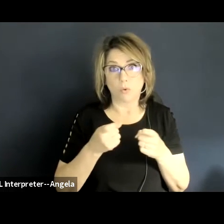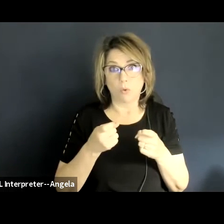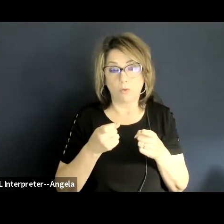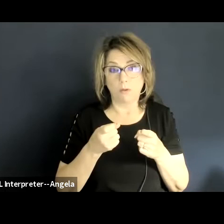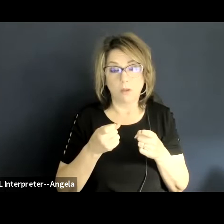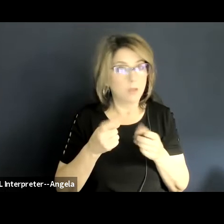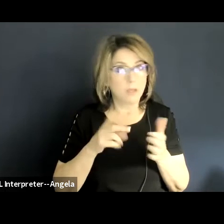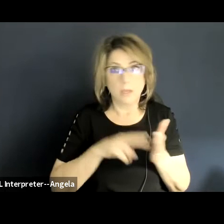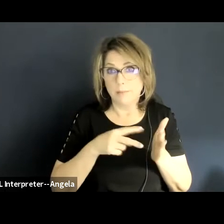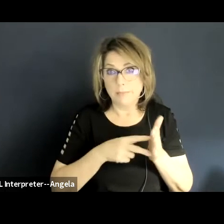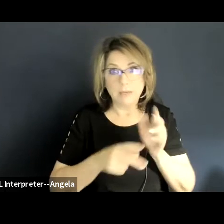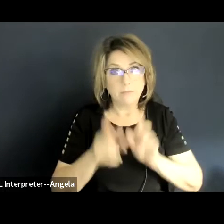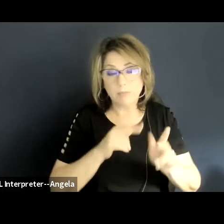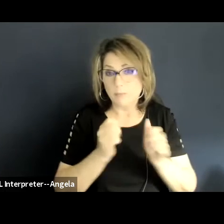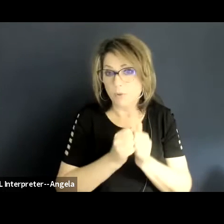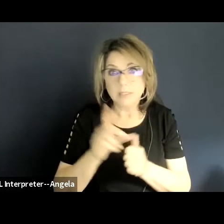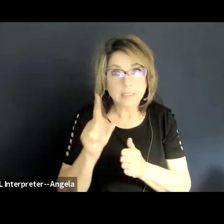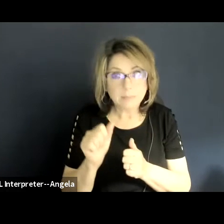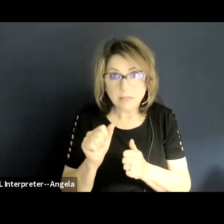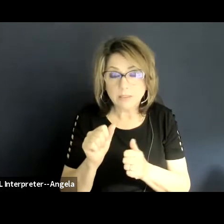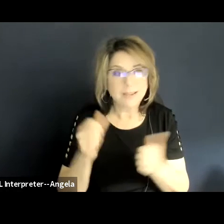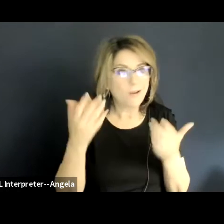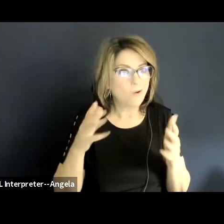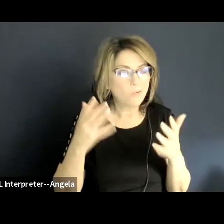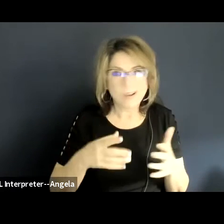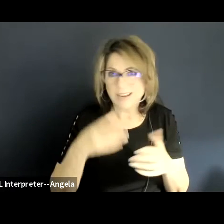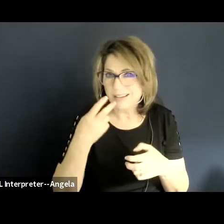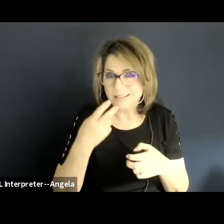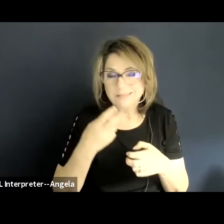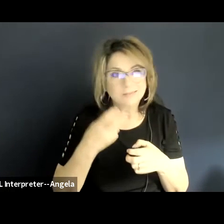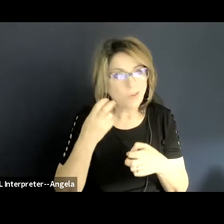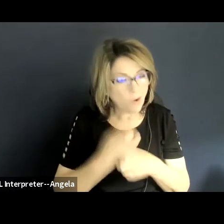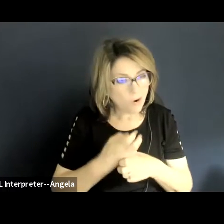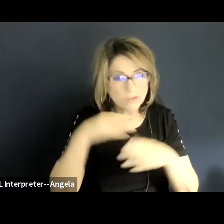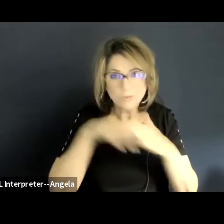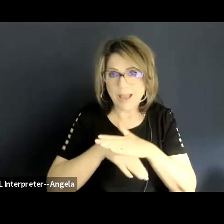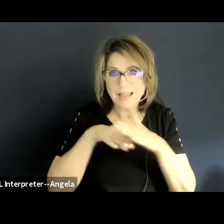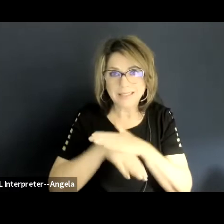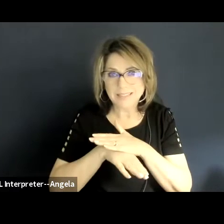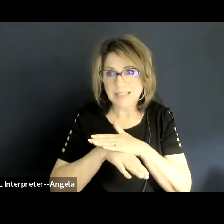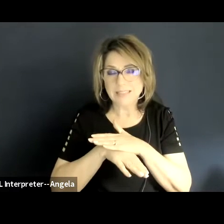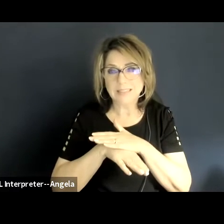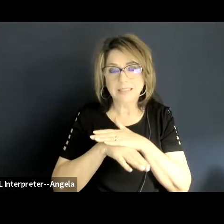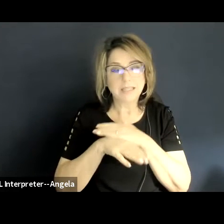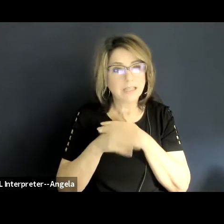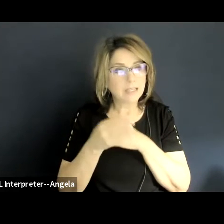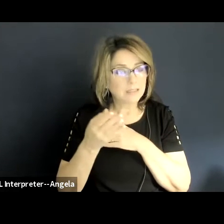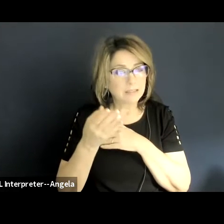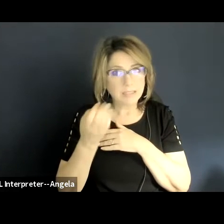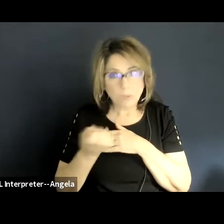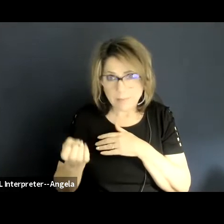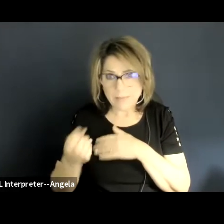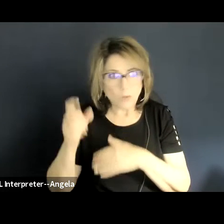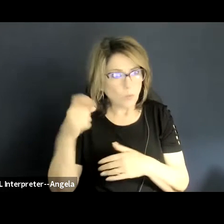does that mean for people with disabilities who are already having a really difficult time in accessing the equipment that we